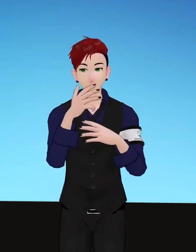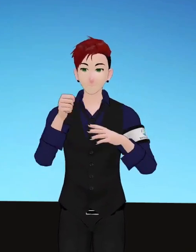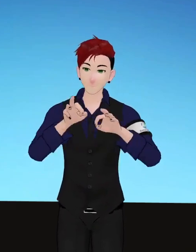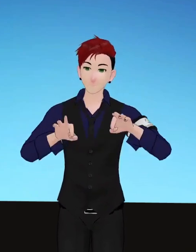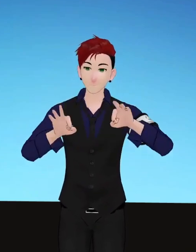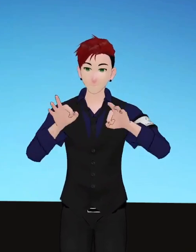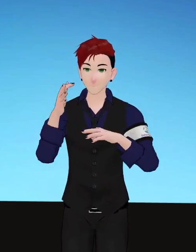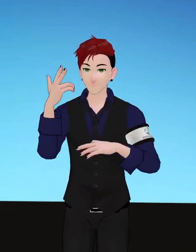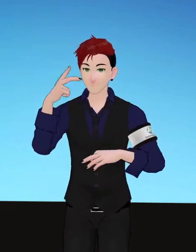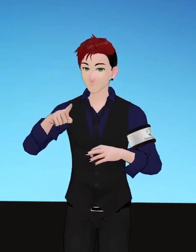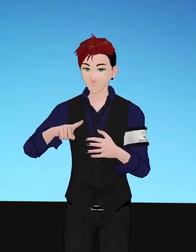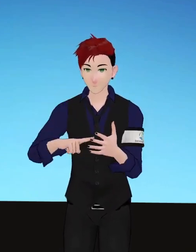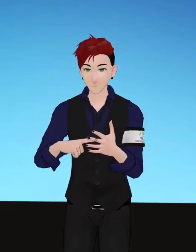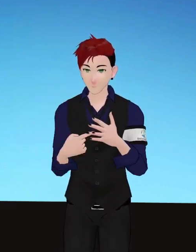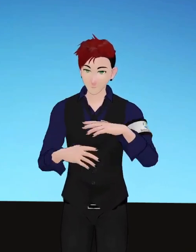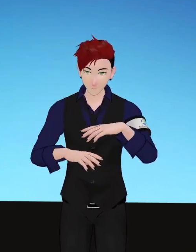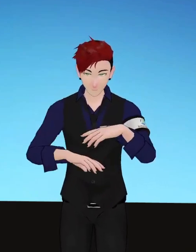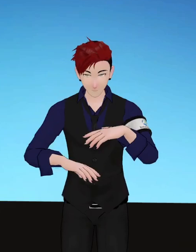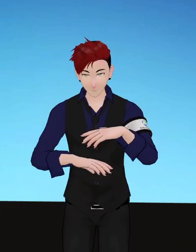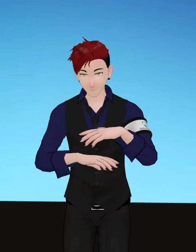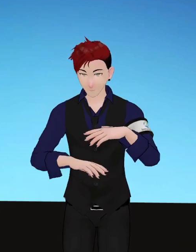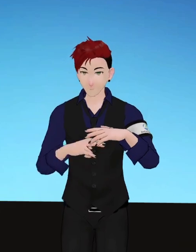from there. The more you go, the more you put yourself out there.